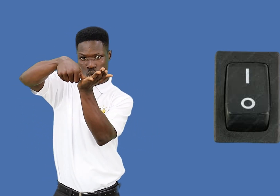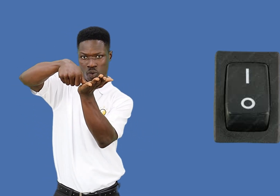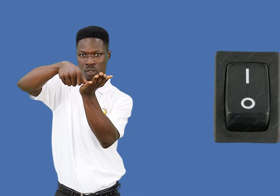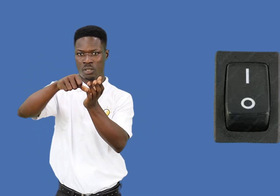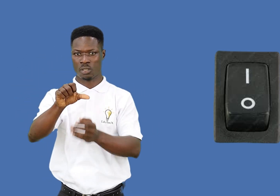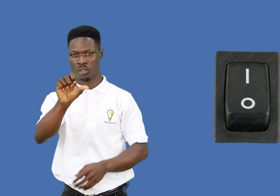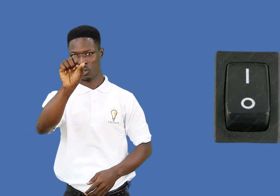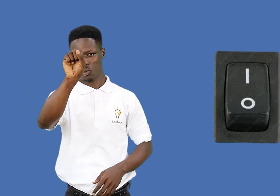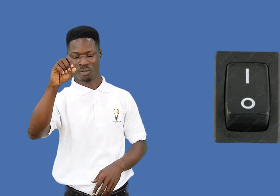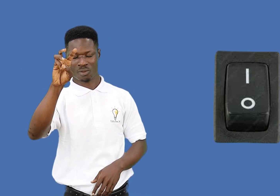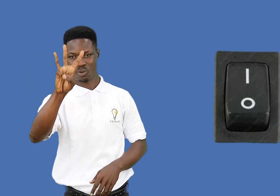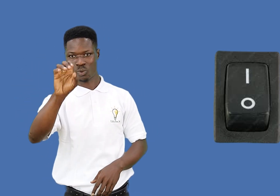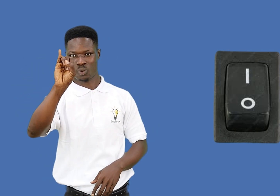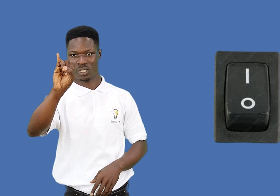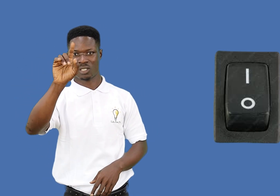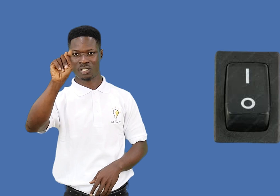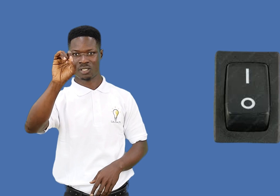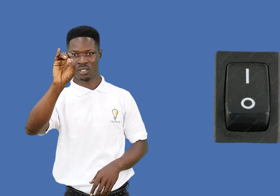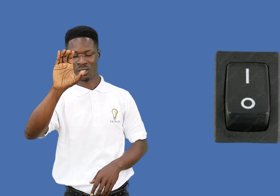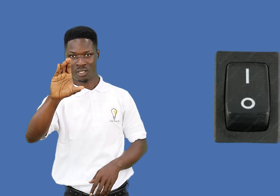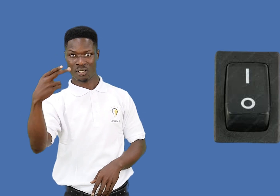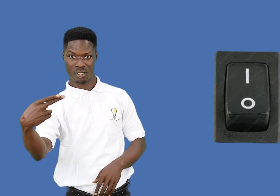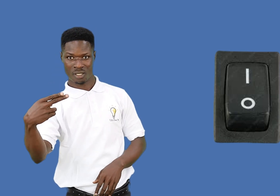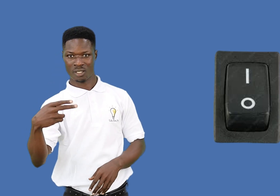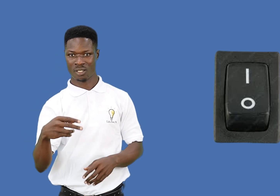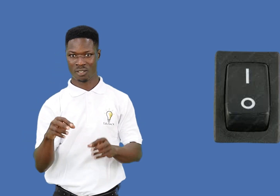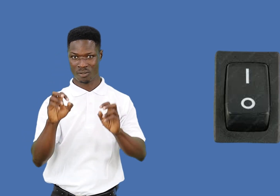voltage switch. Voltage switch.